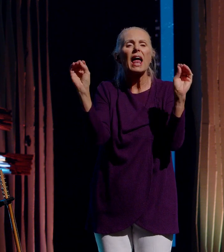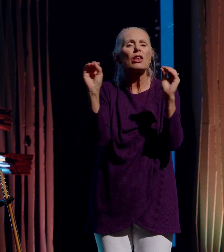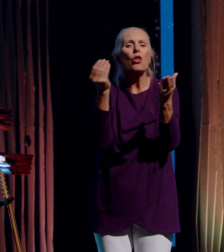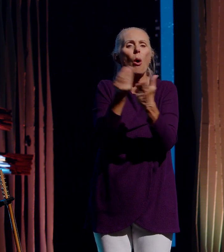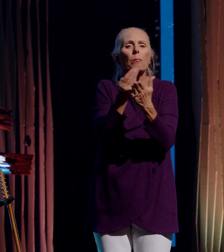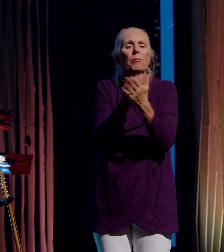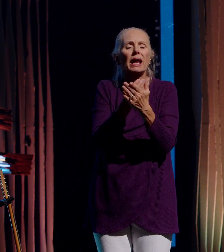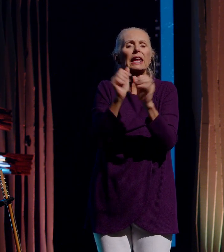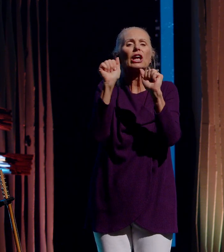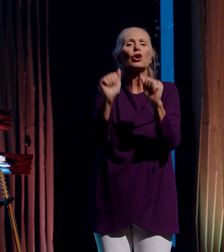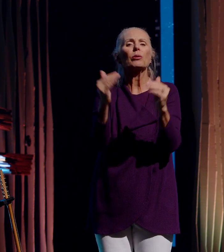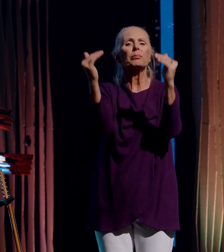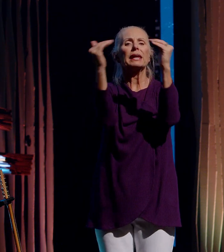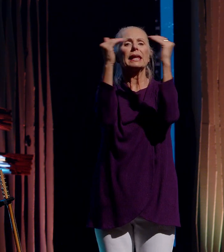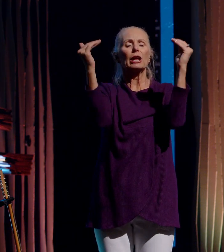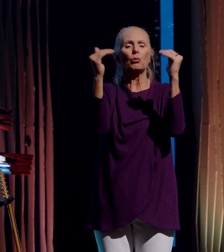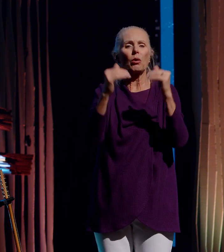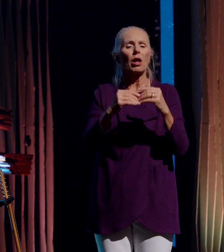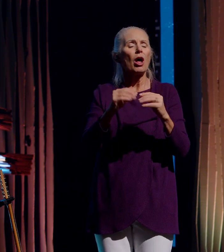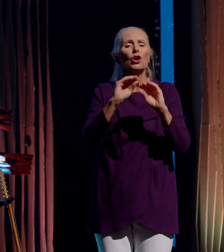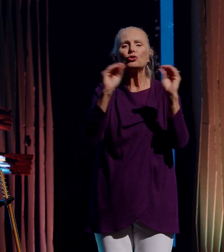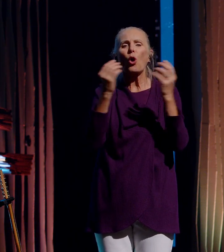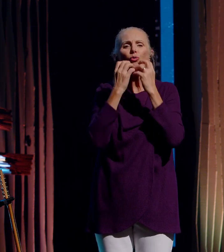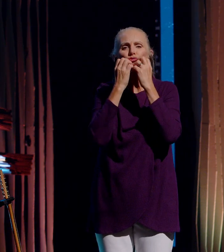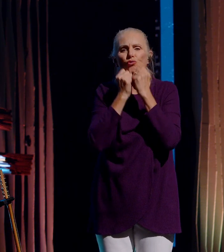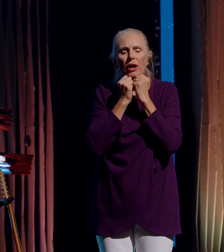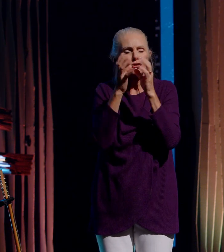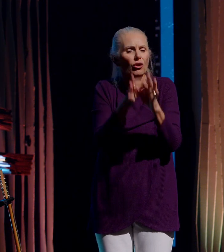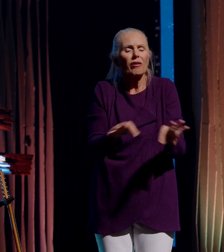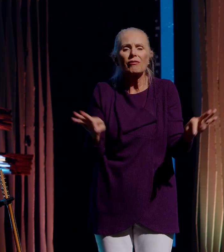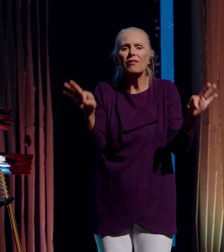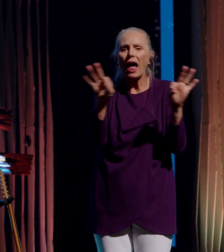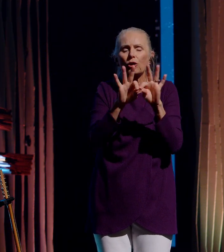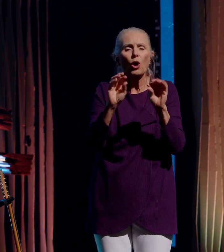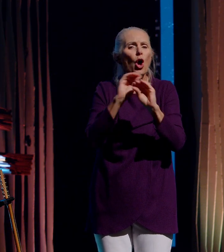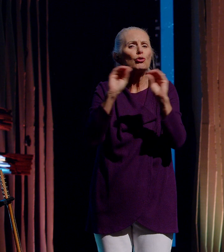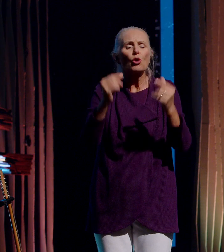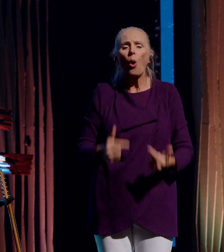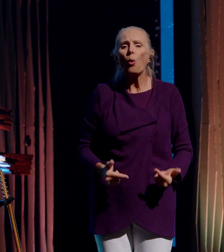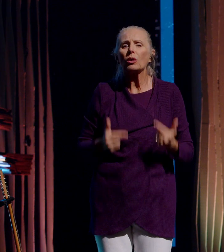ever account high enough, no treasures valuable enough, no life valuable enough